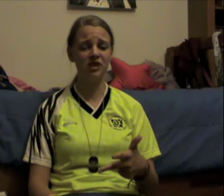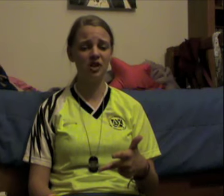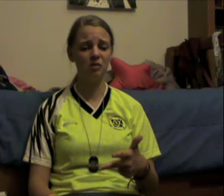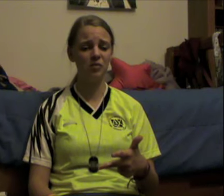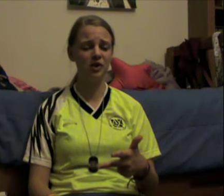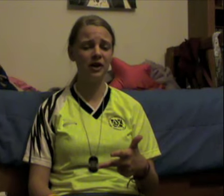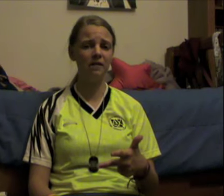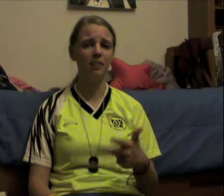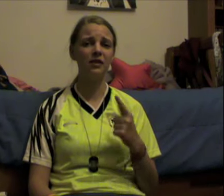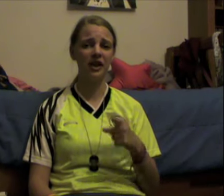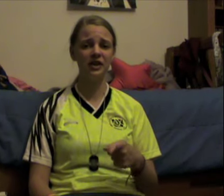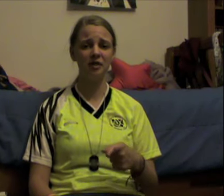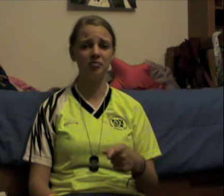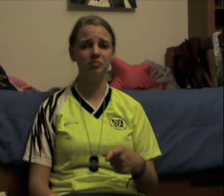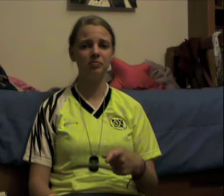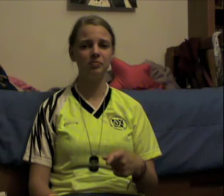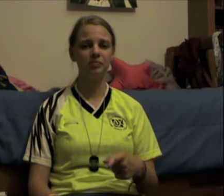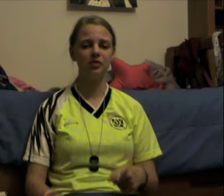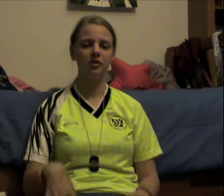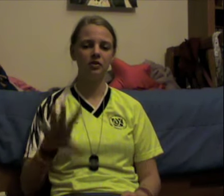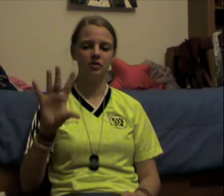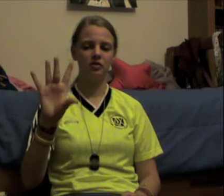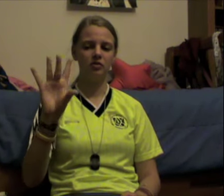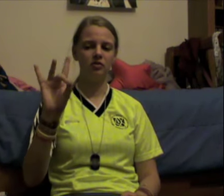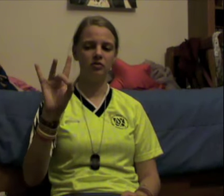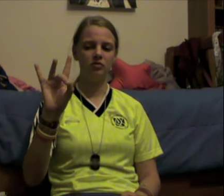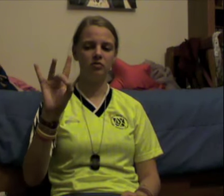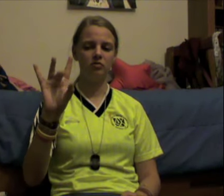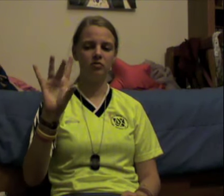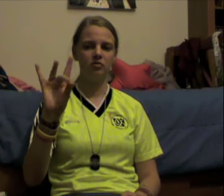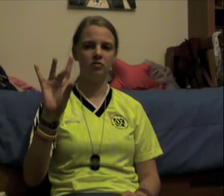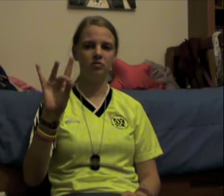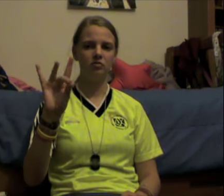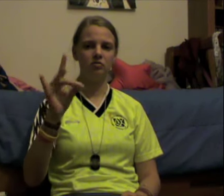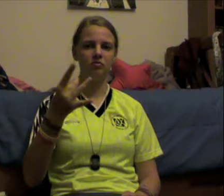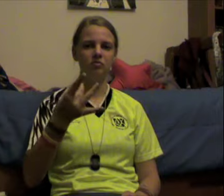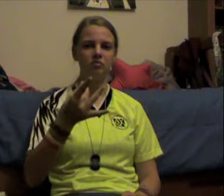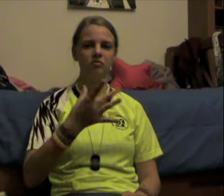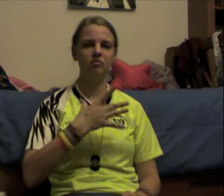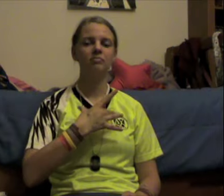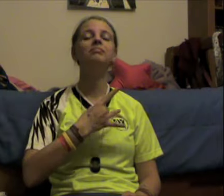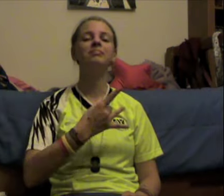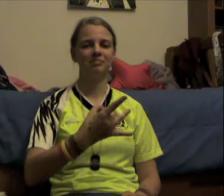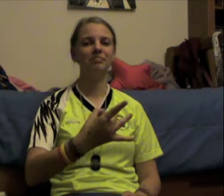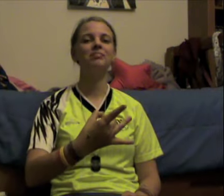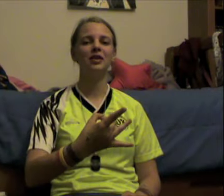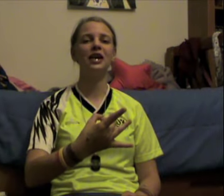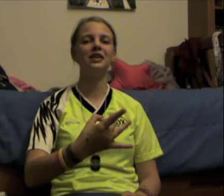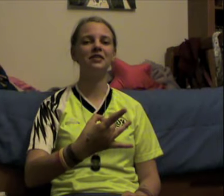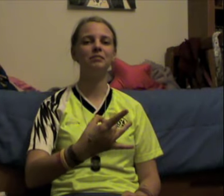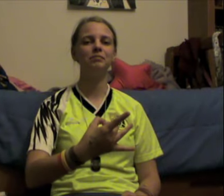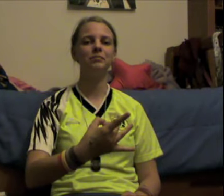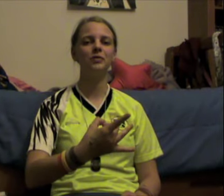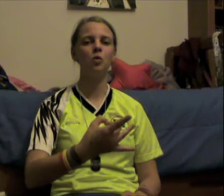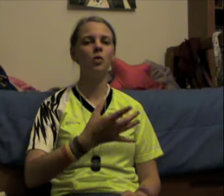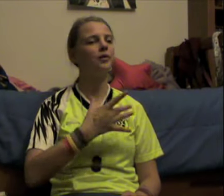video. Okay, like, like, or